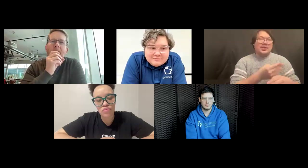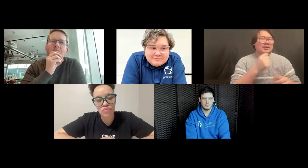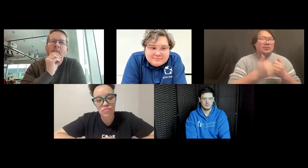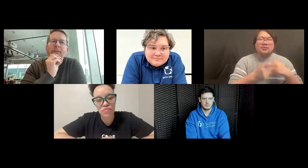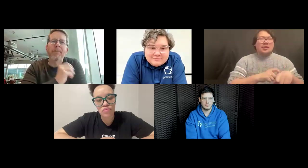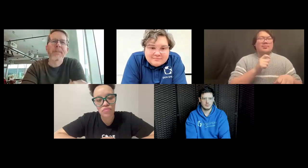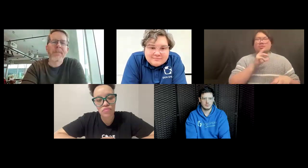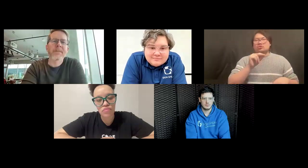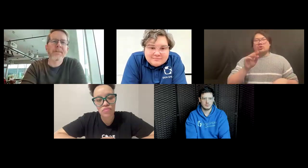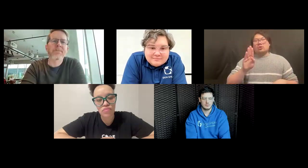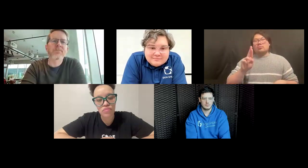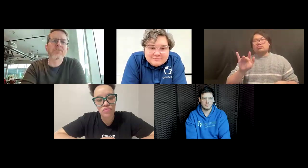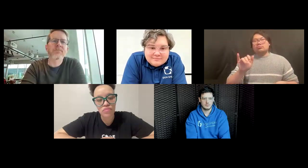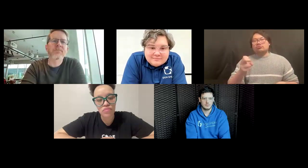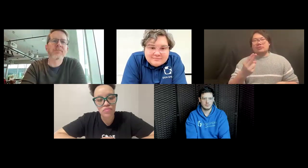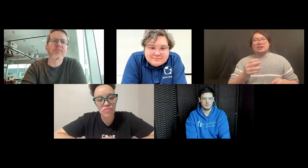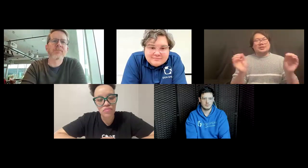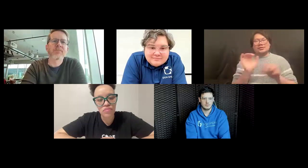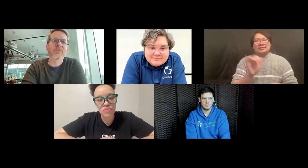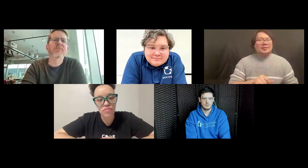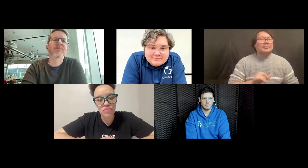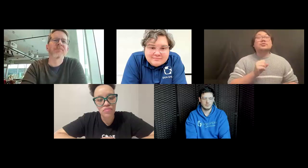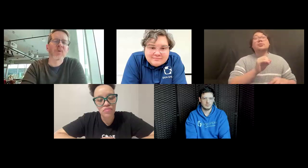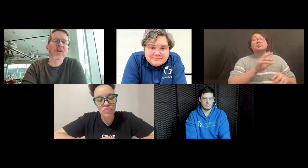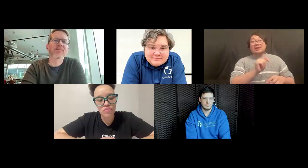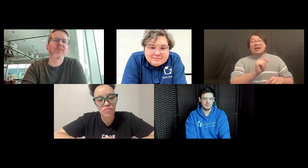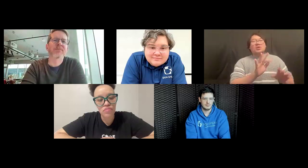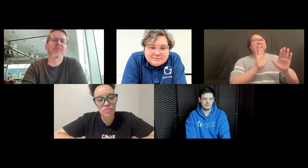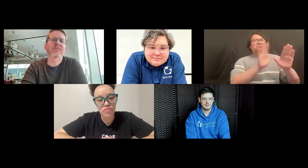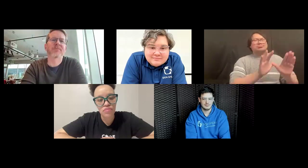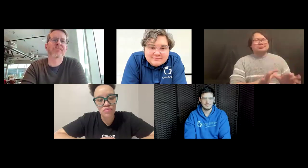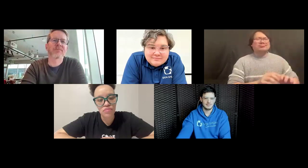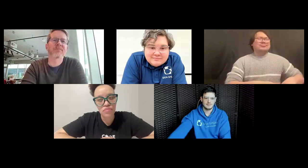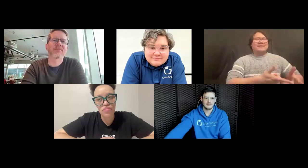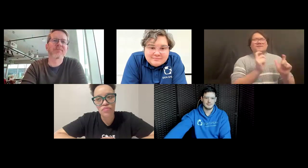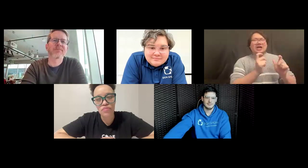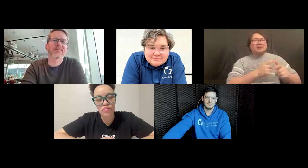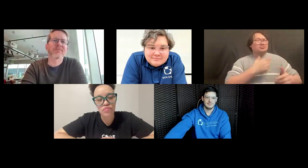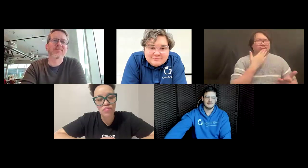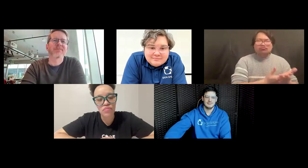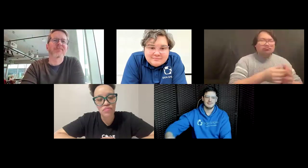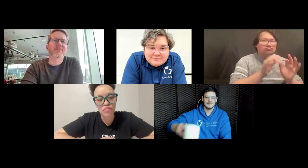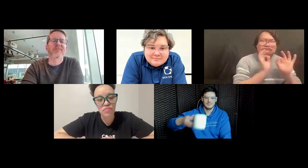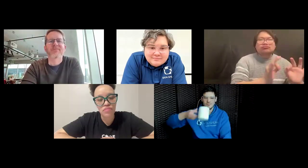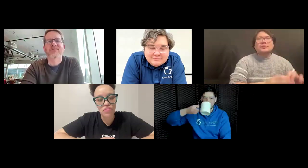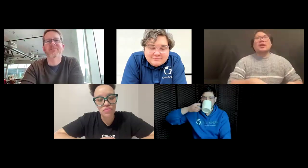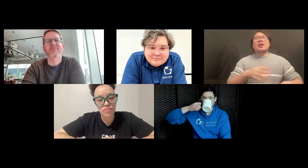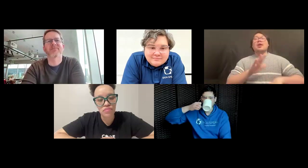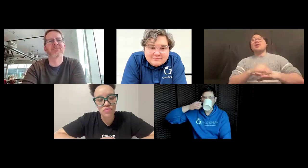system, they're just the math, it has a hard time. And there can be a breach that happens or occurs. So it is fast,